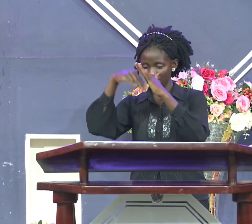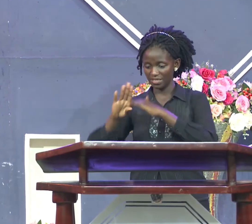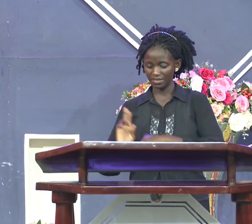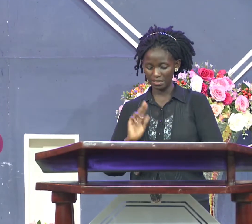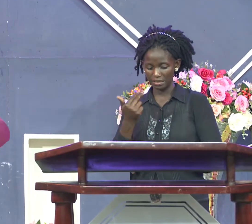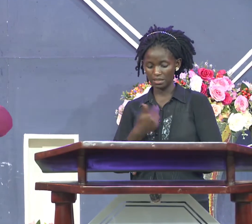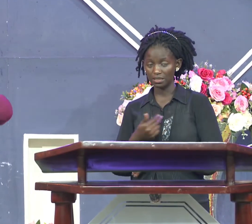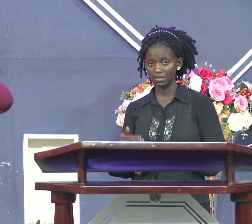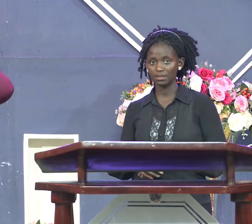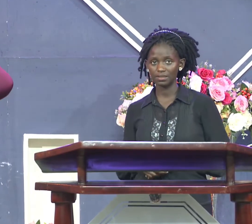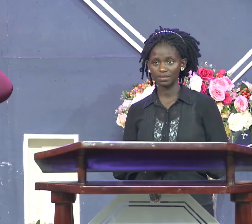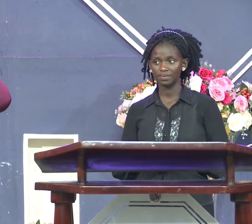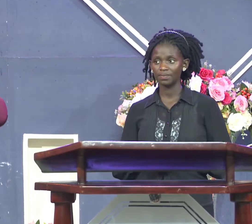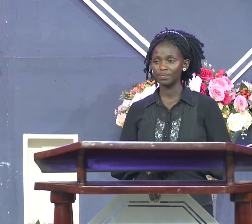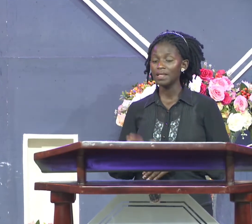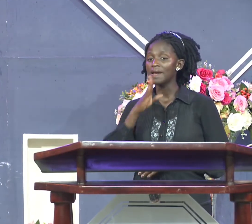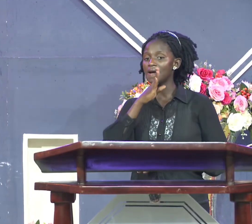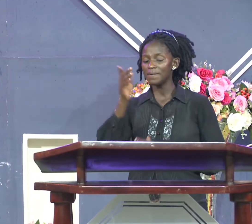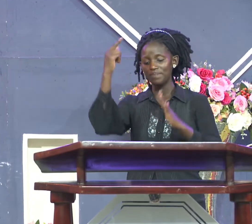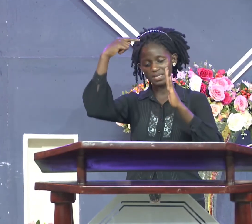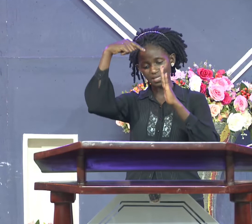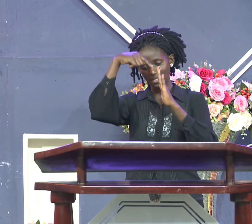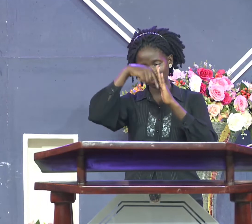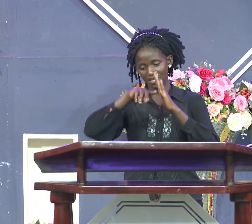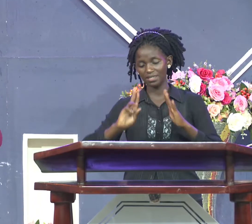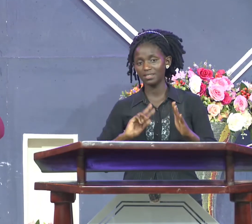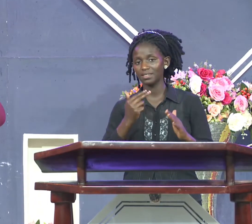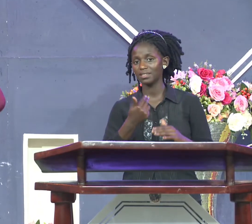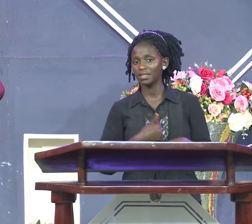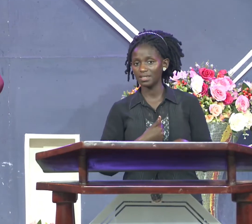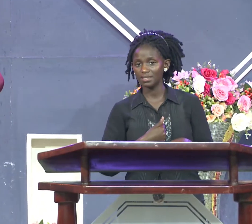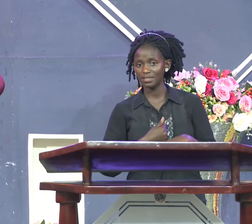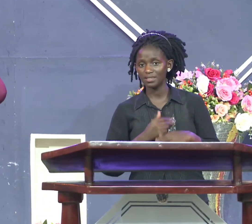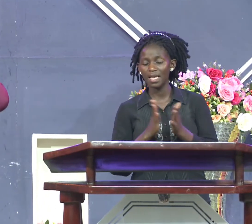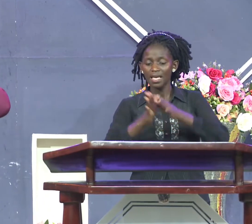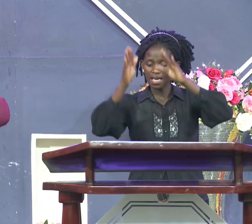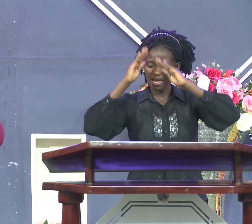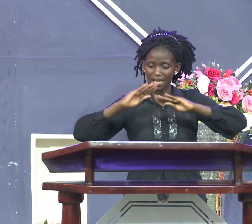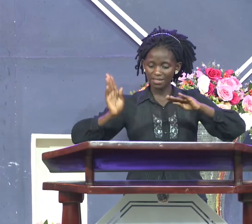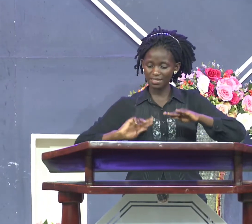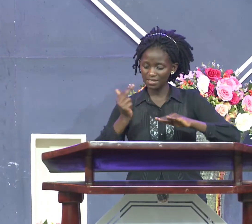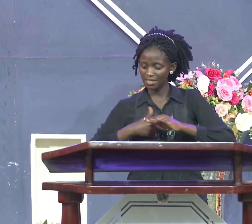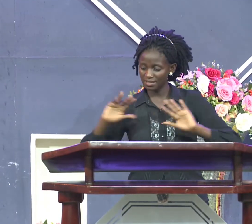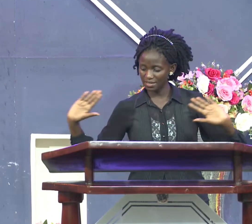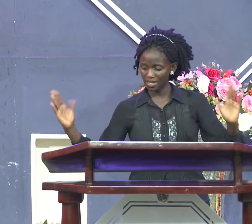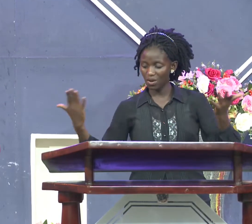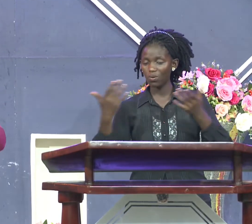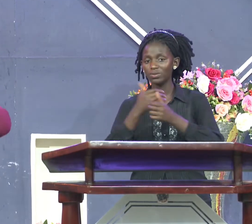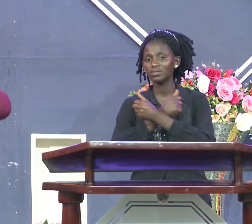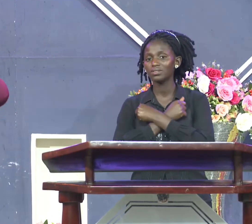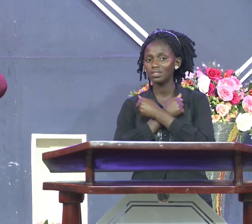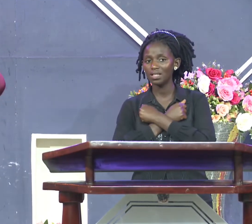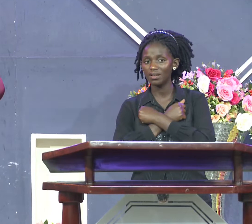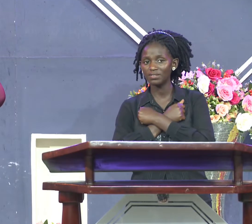let us cry out to him that he will give us wisdom and heal us, and he will live in us. He may teach us how